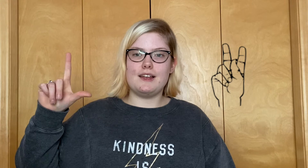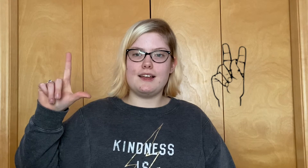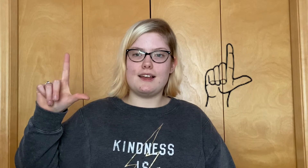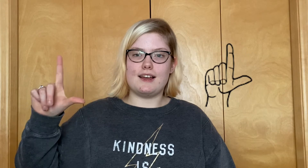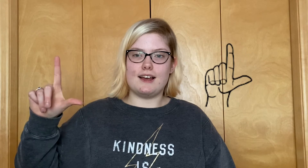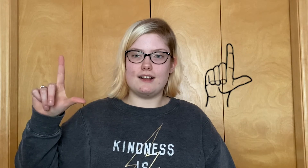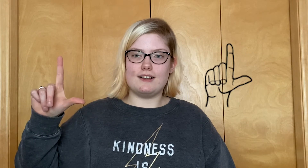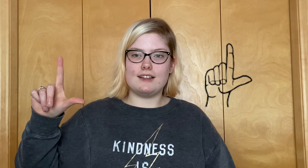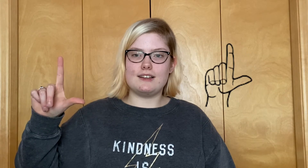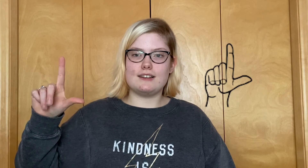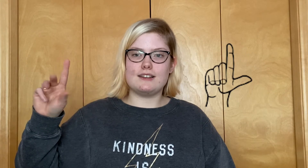L,